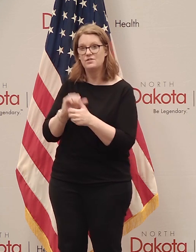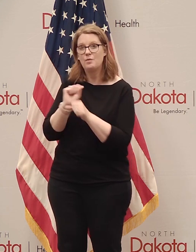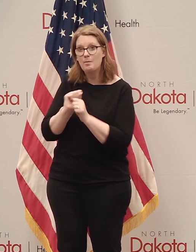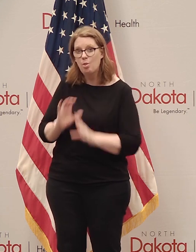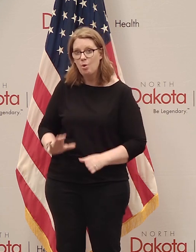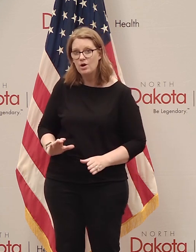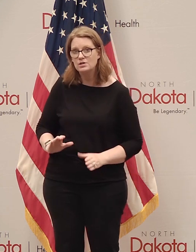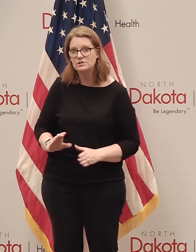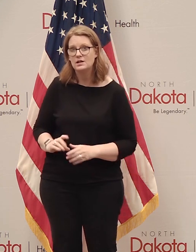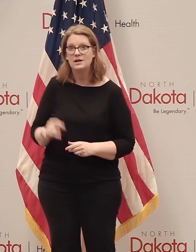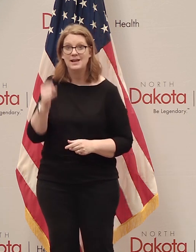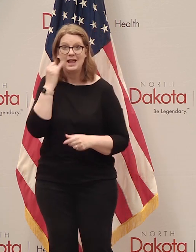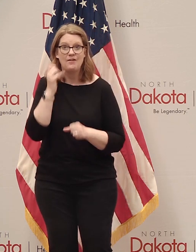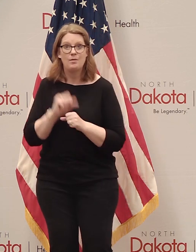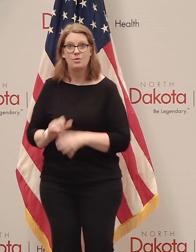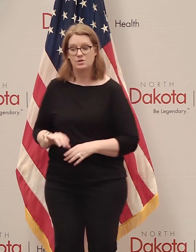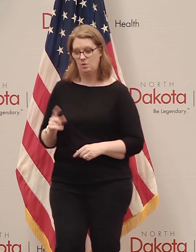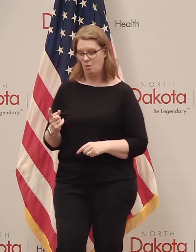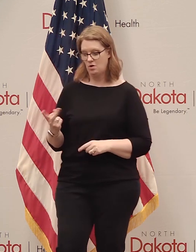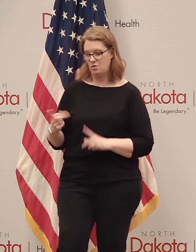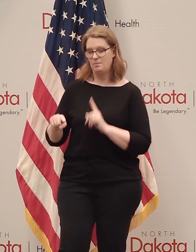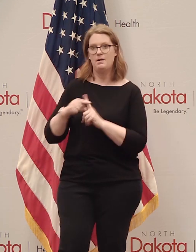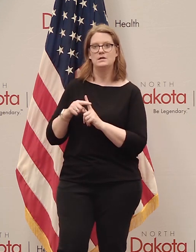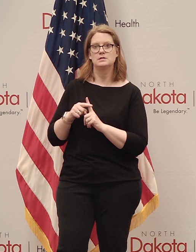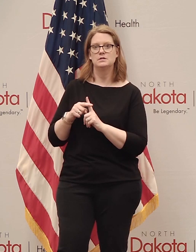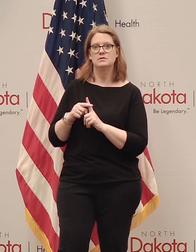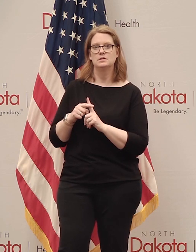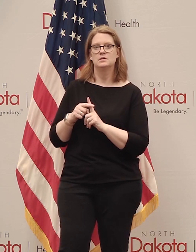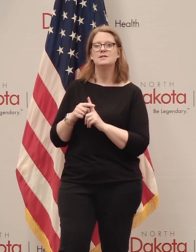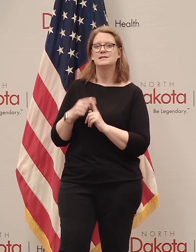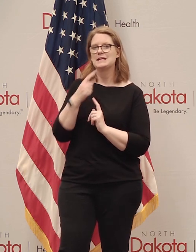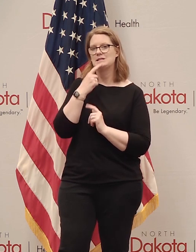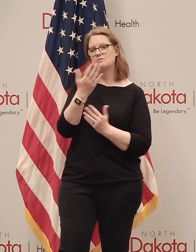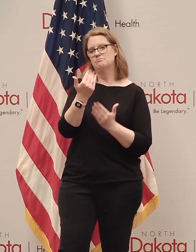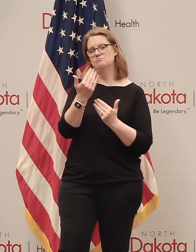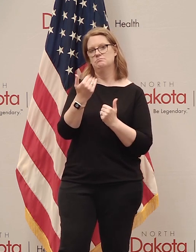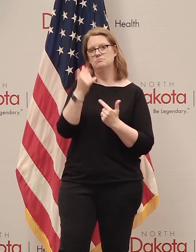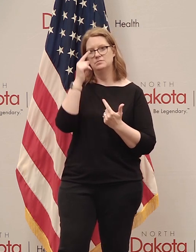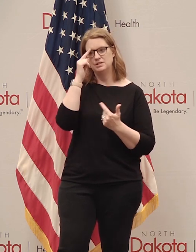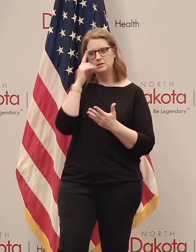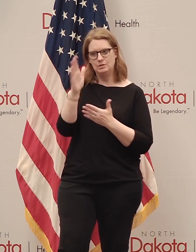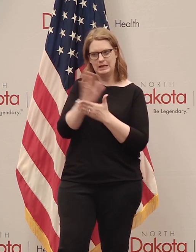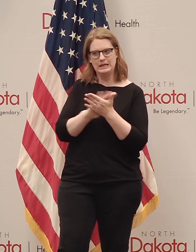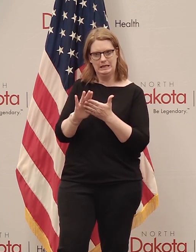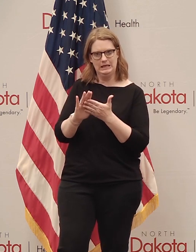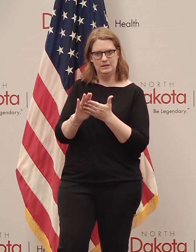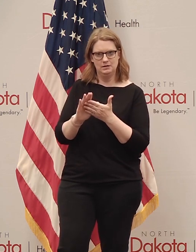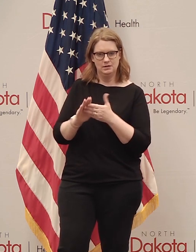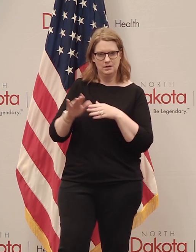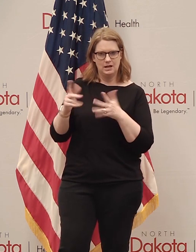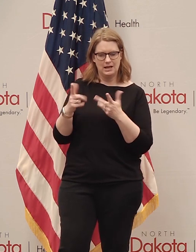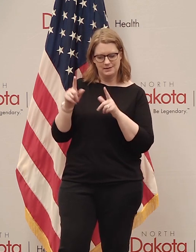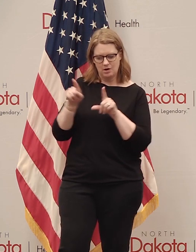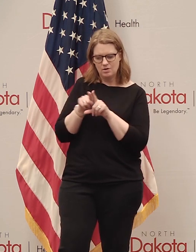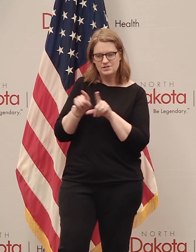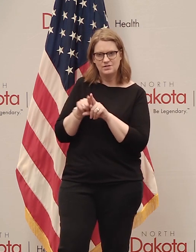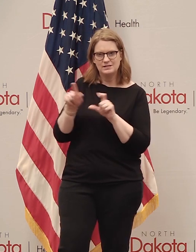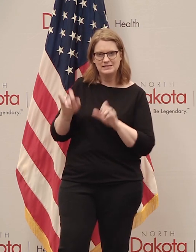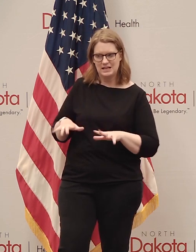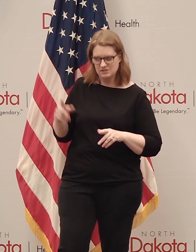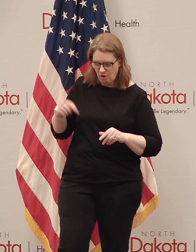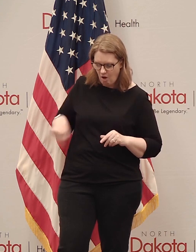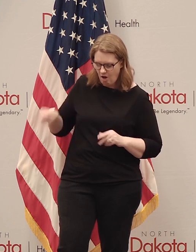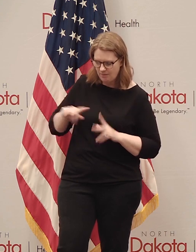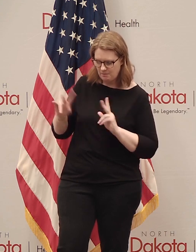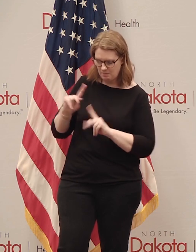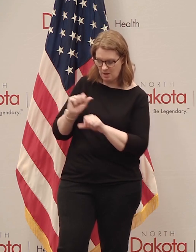if employers find that they've got 1 or 2 positives, they're inviting us in, particularly in manufacturing, to test everybody that works